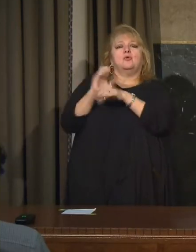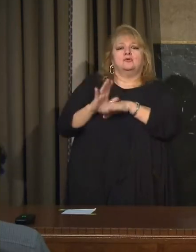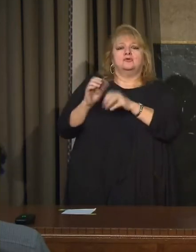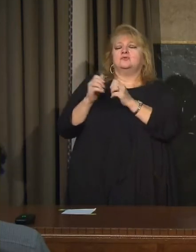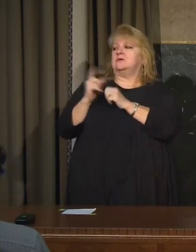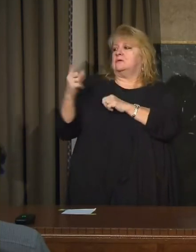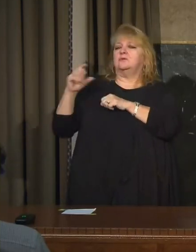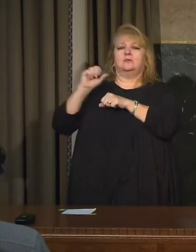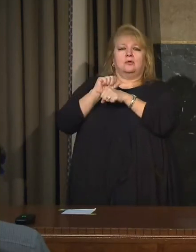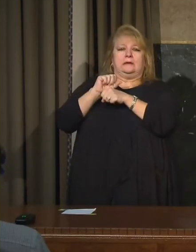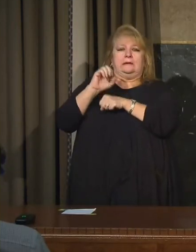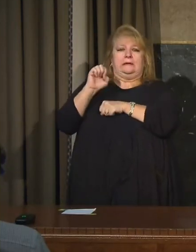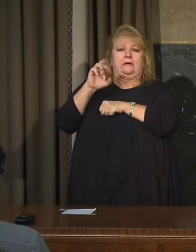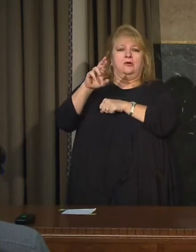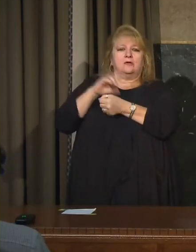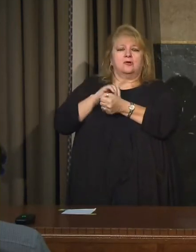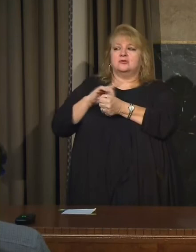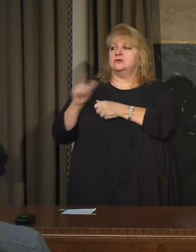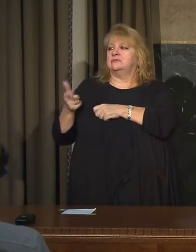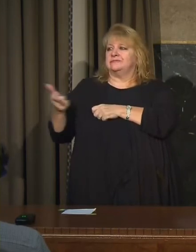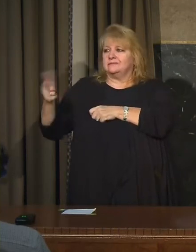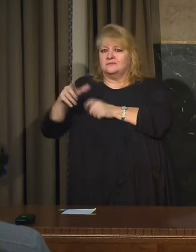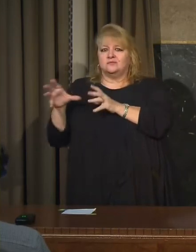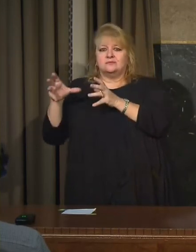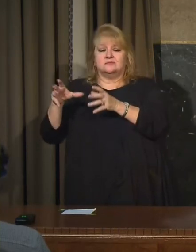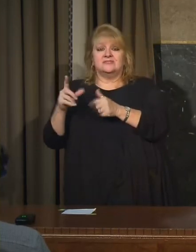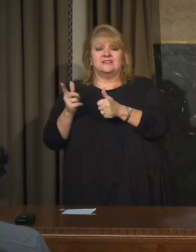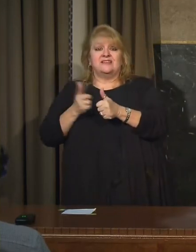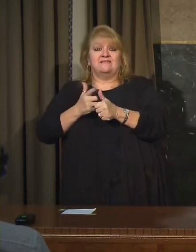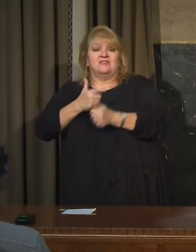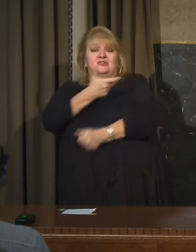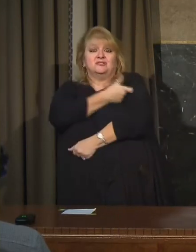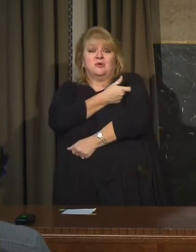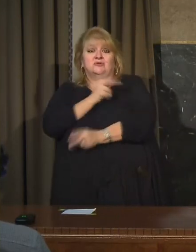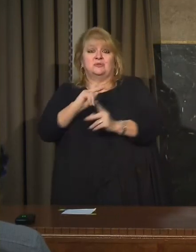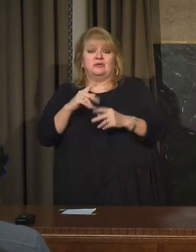like the first dose, it was pretty emotional for the folks that were in the room there.